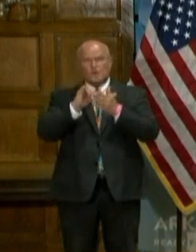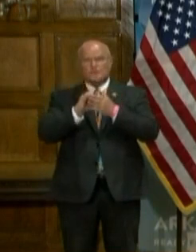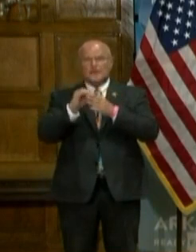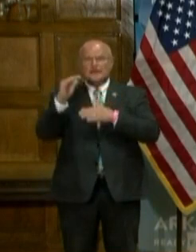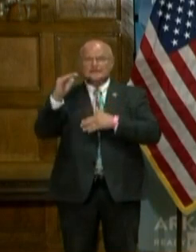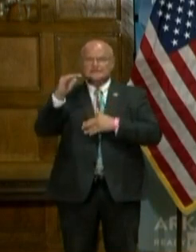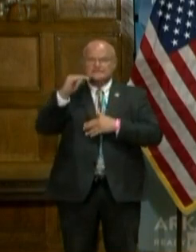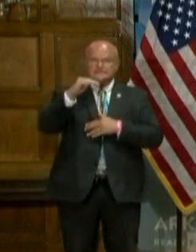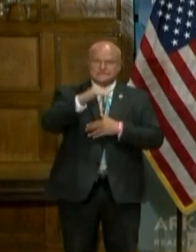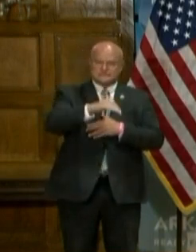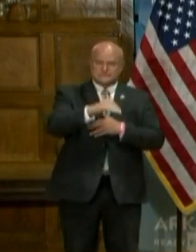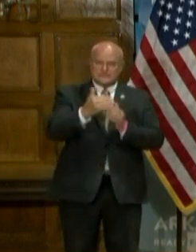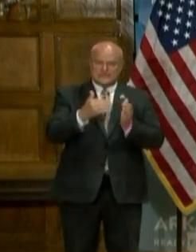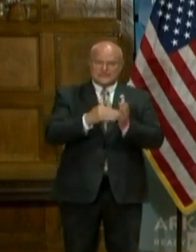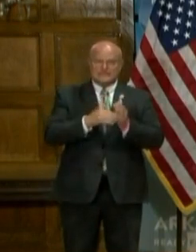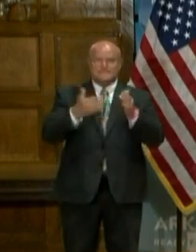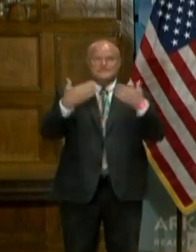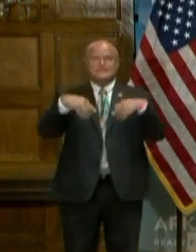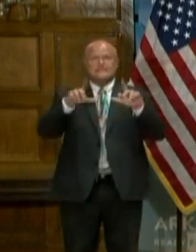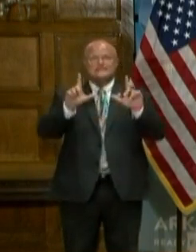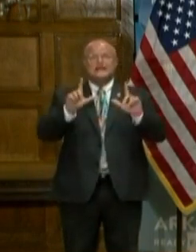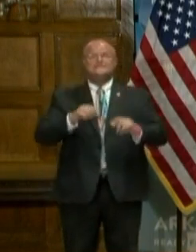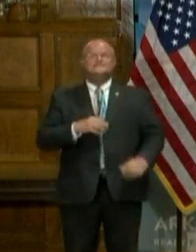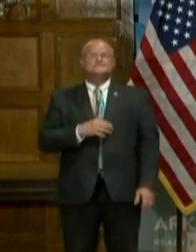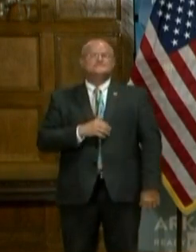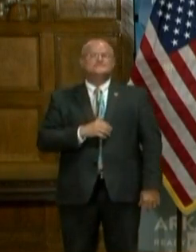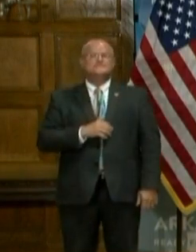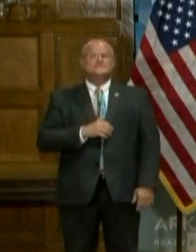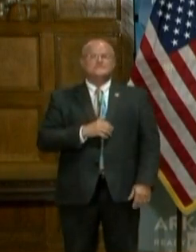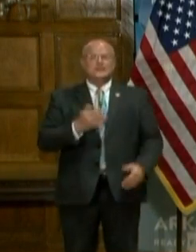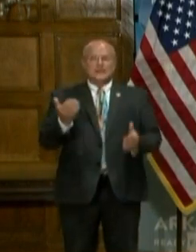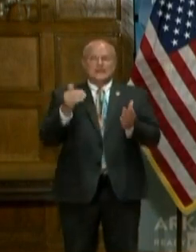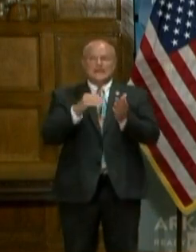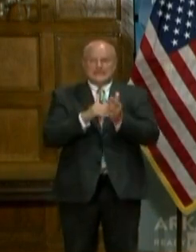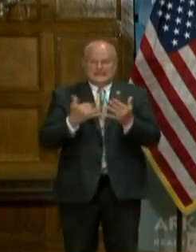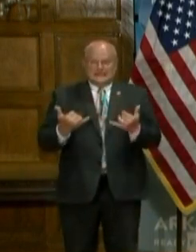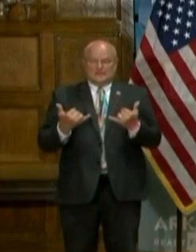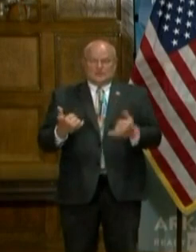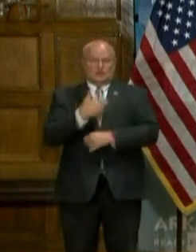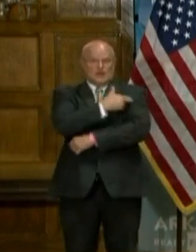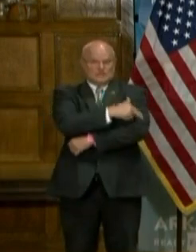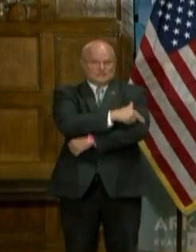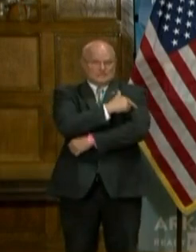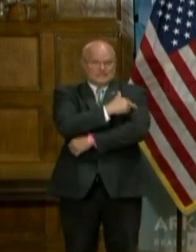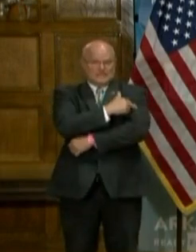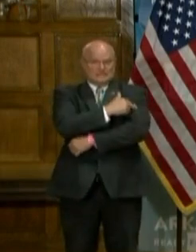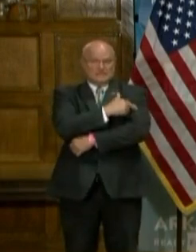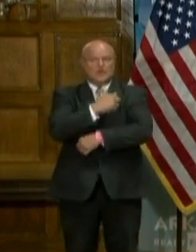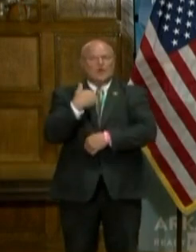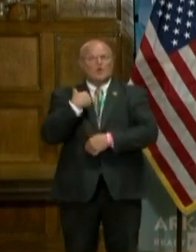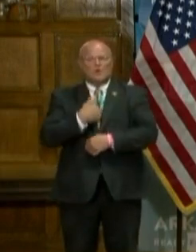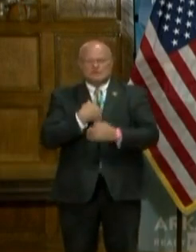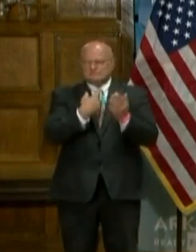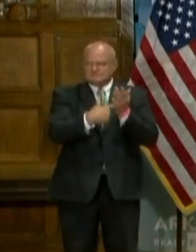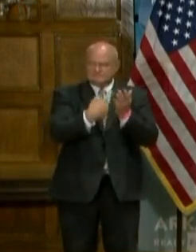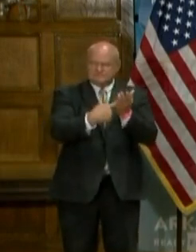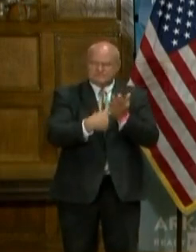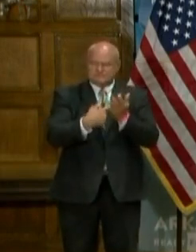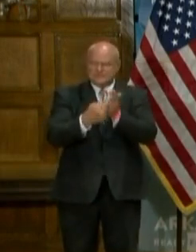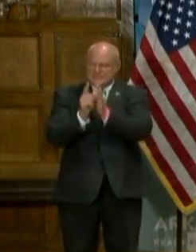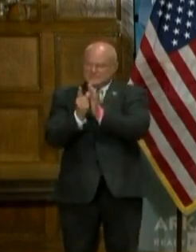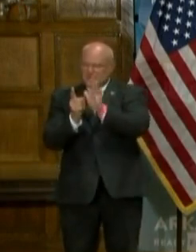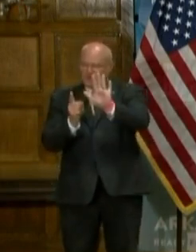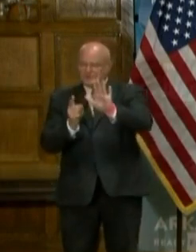the right direction. The next slide, again, the current hospitalizations, which we're going to spend a little time on that in